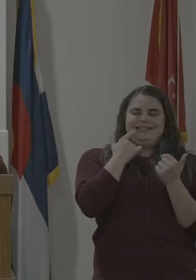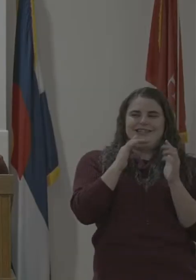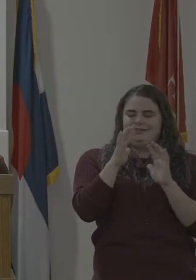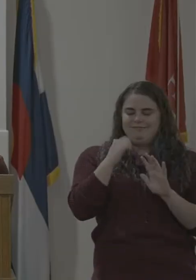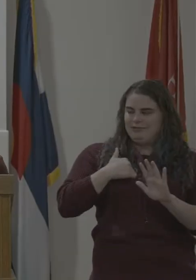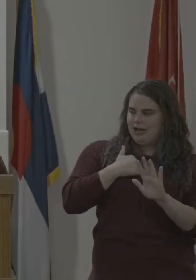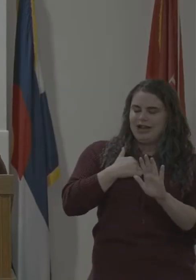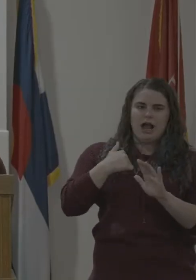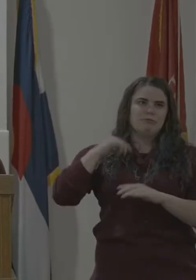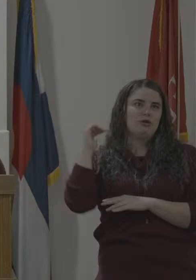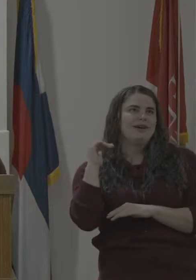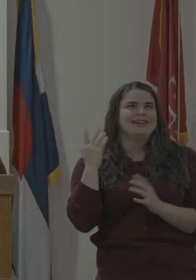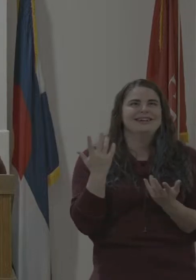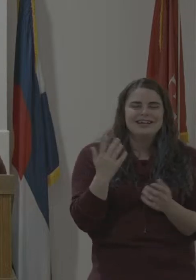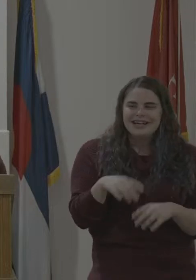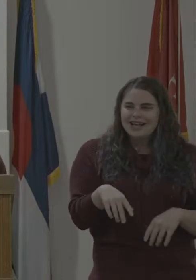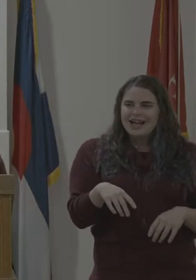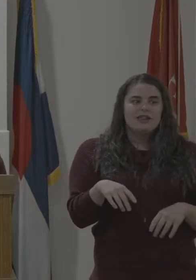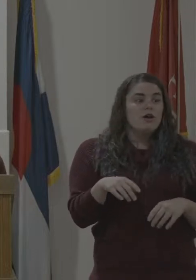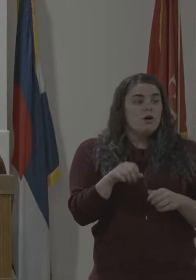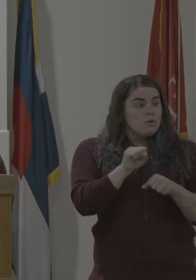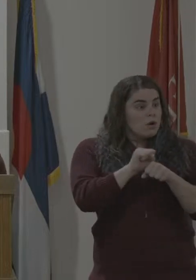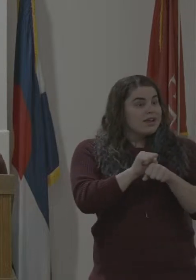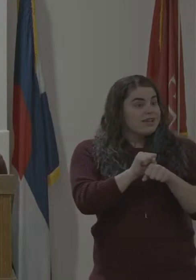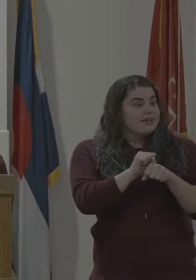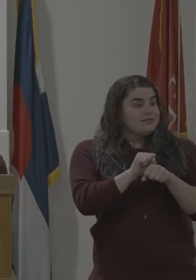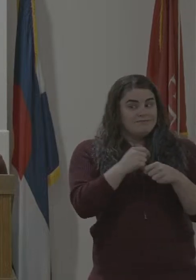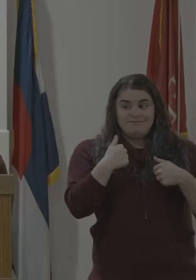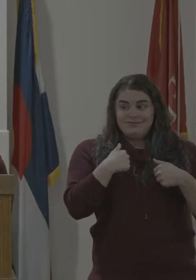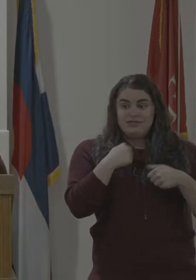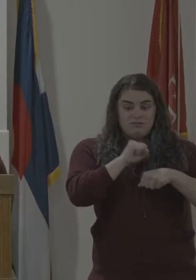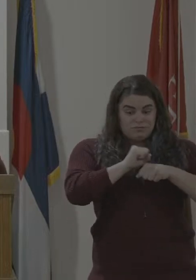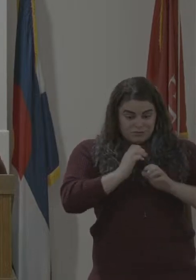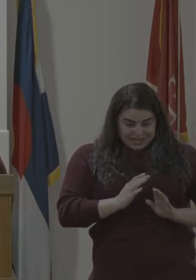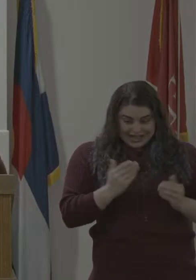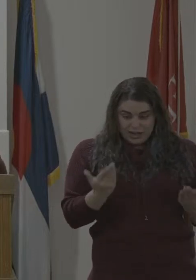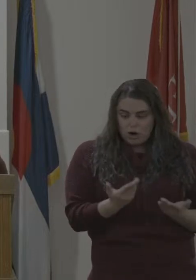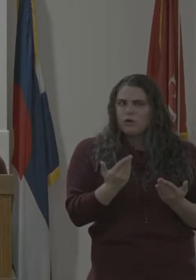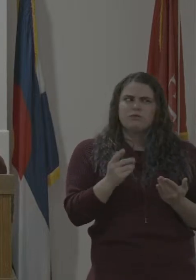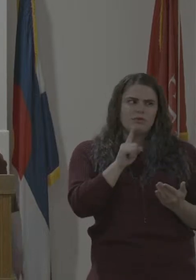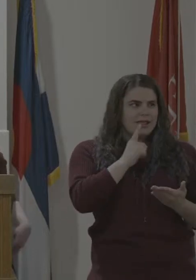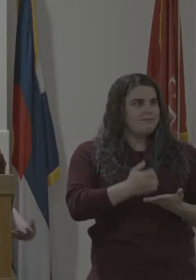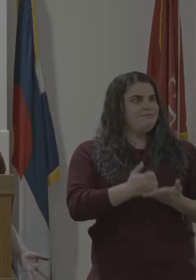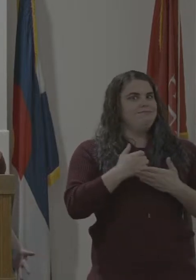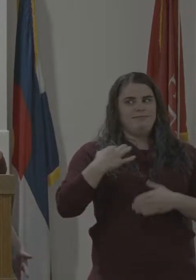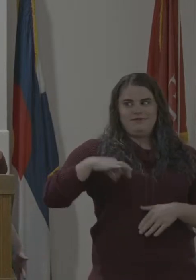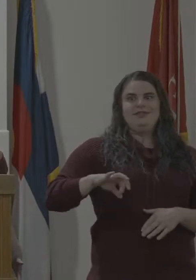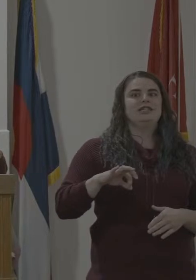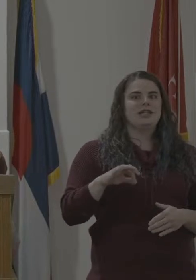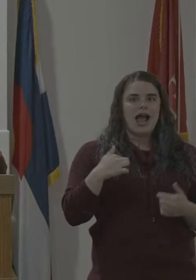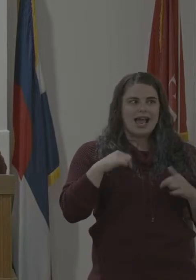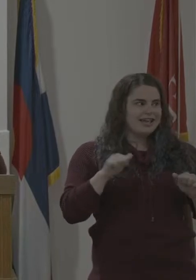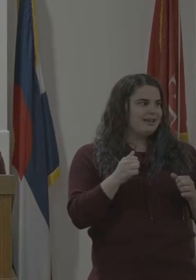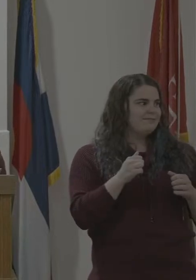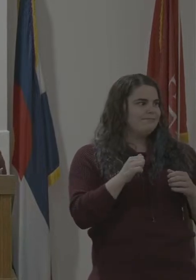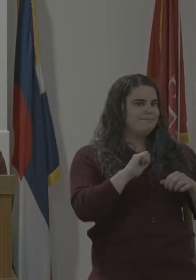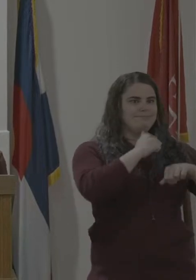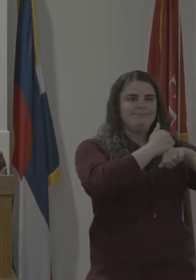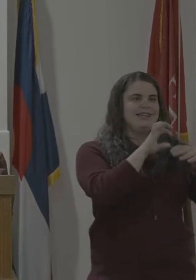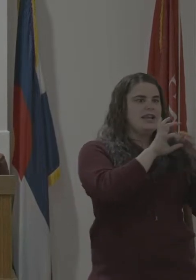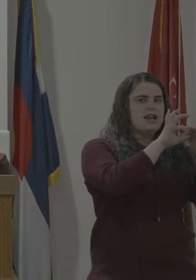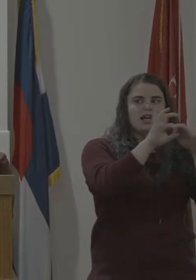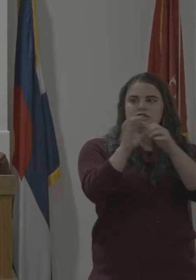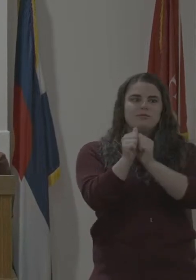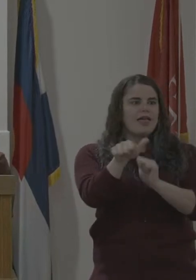yeah, sorry guys, I'm short. Working as an employee has been really helpful for me to make connections with other people,